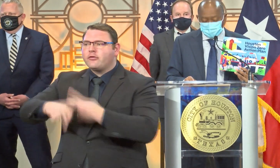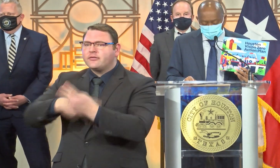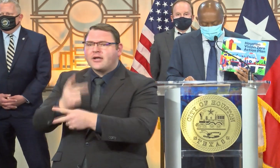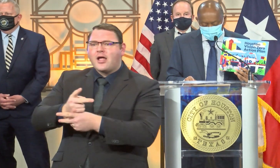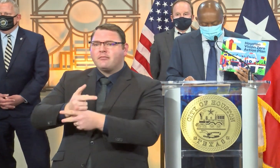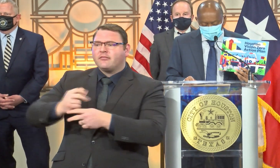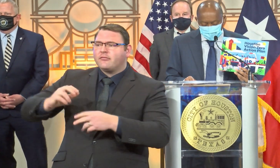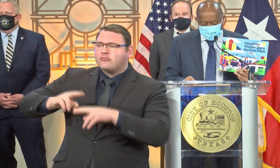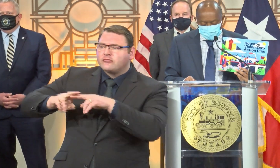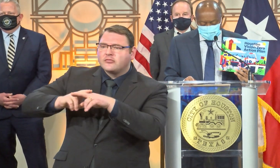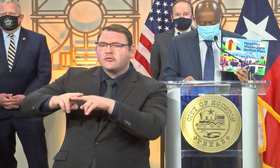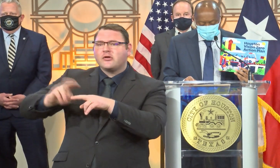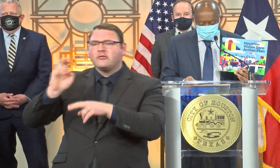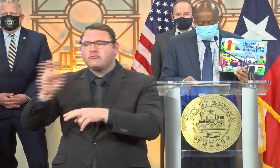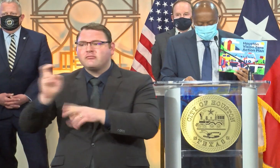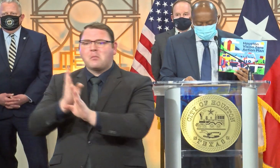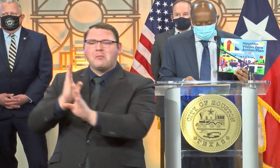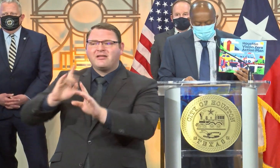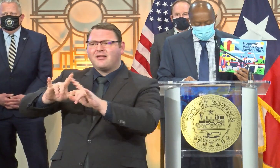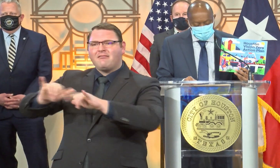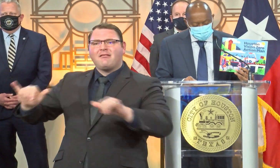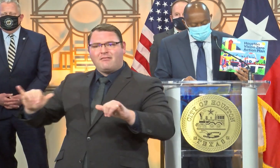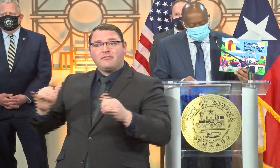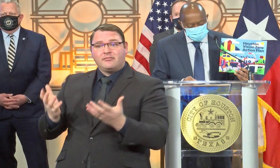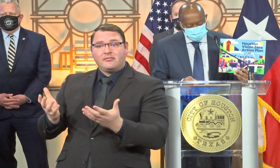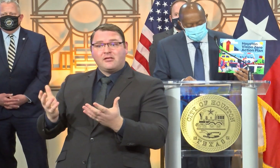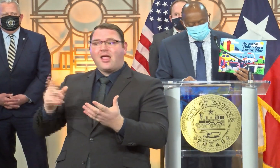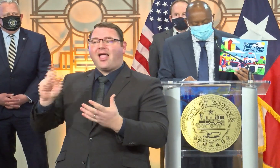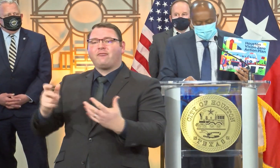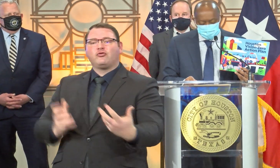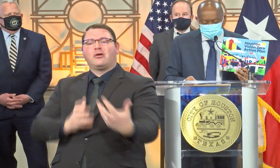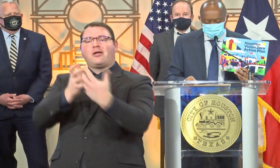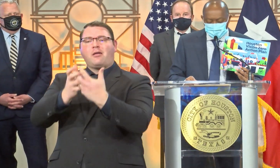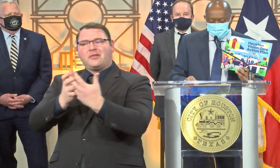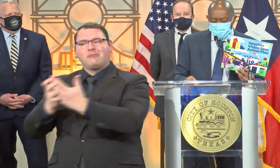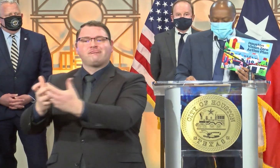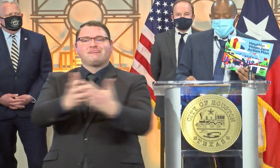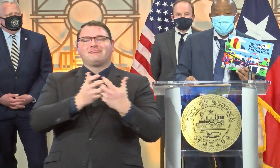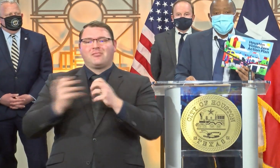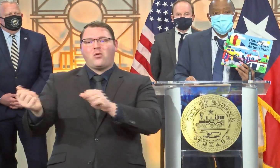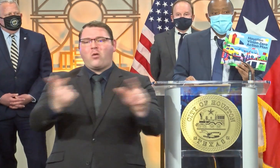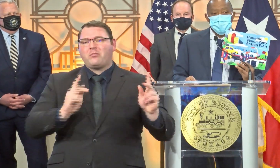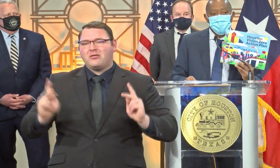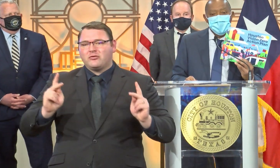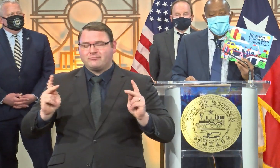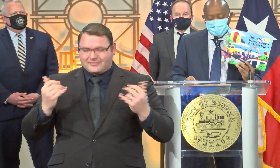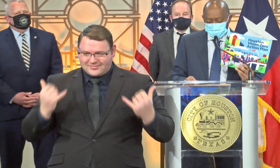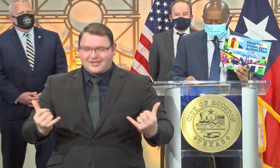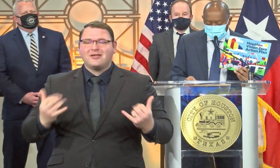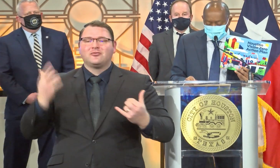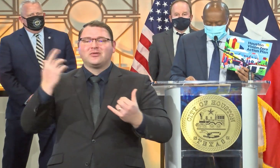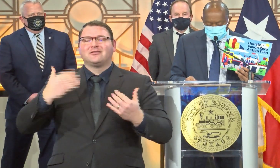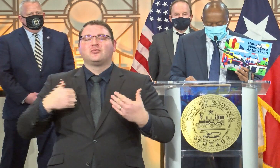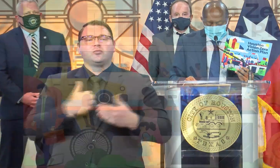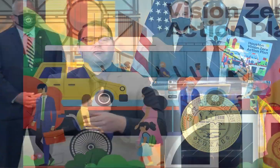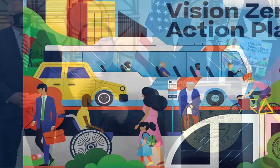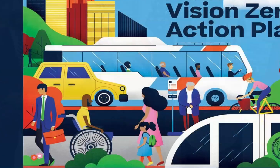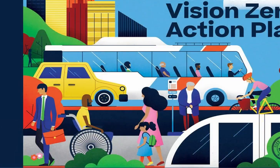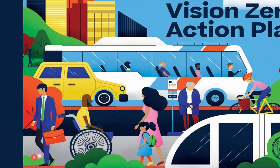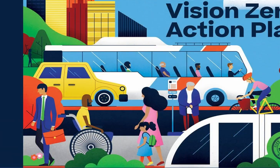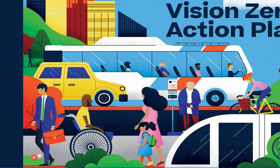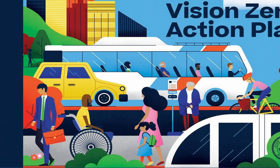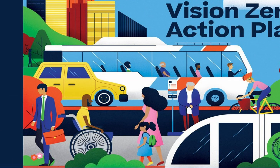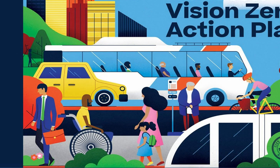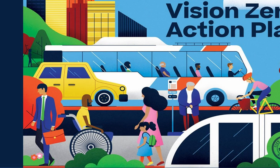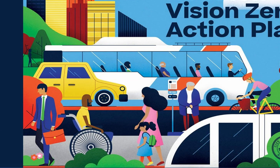accommodate everyone. That is why I stand before you with Houston's first ever Vision Zero Action Plan.